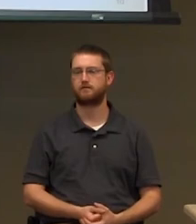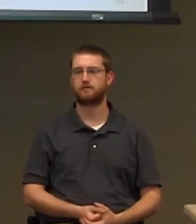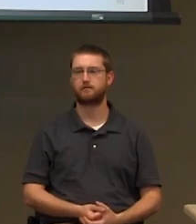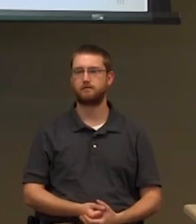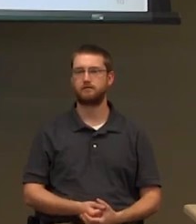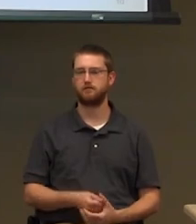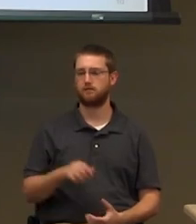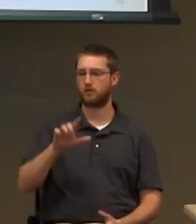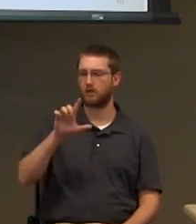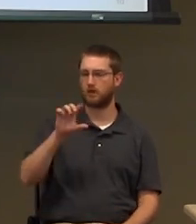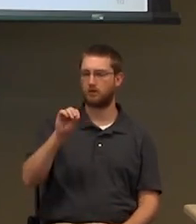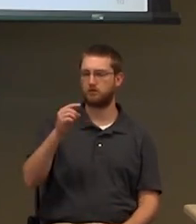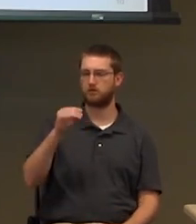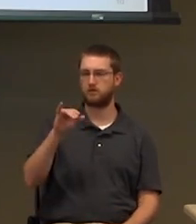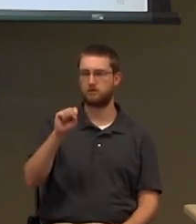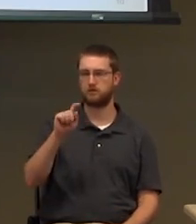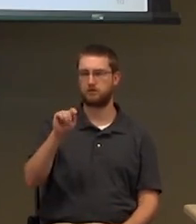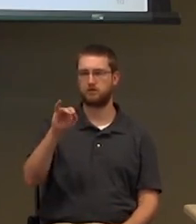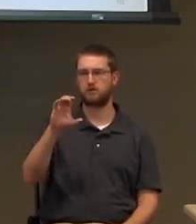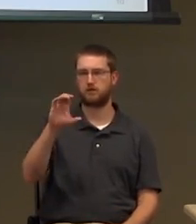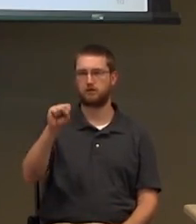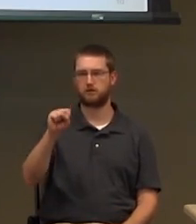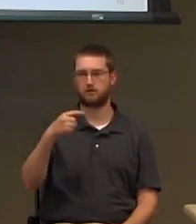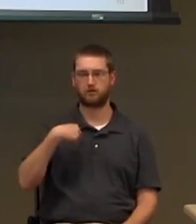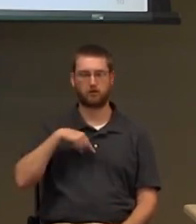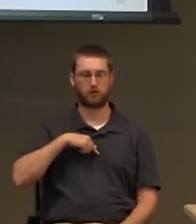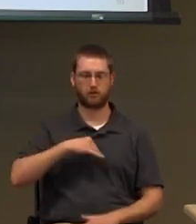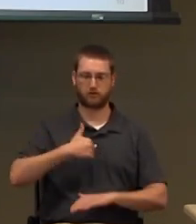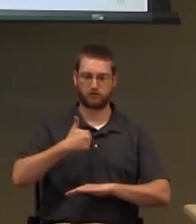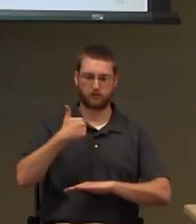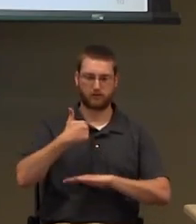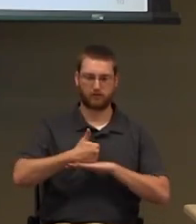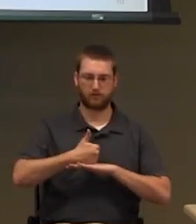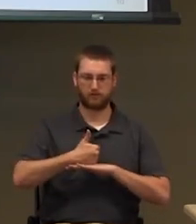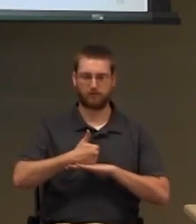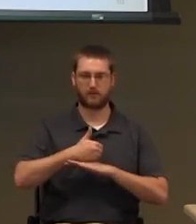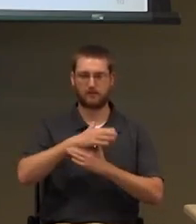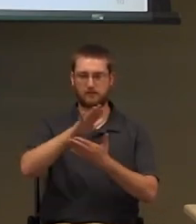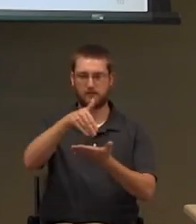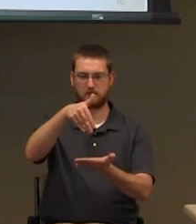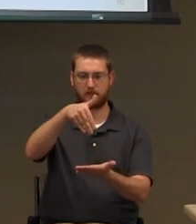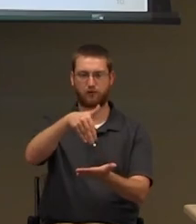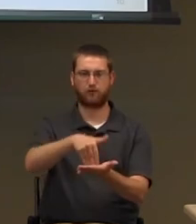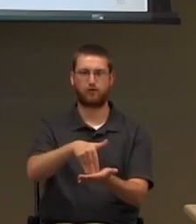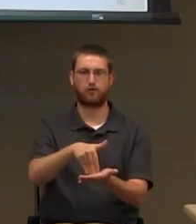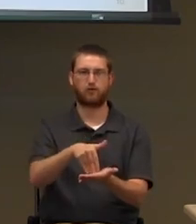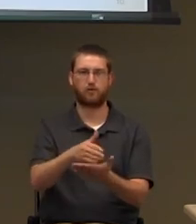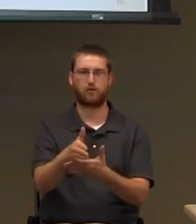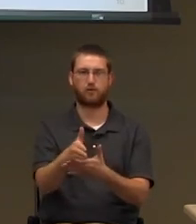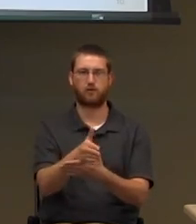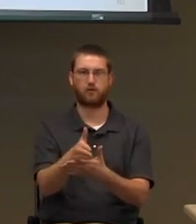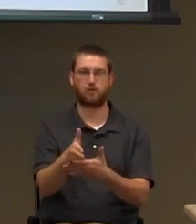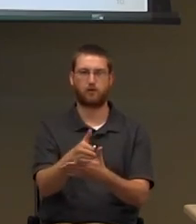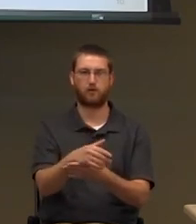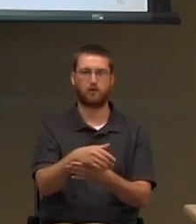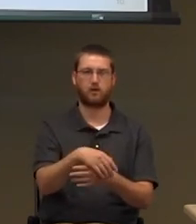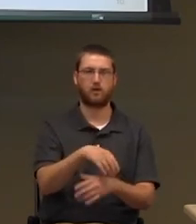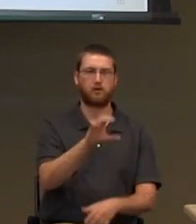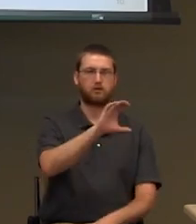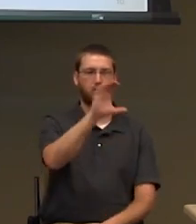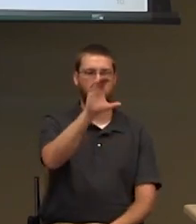and I'll take logistics just as an example. We're located, centrally located between